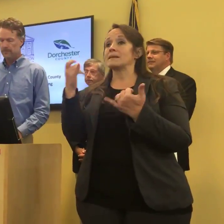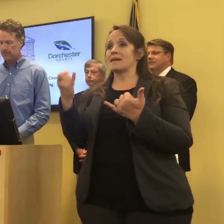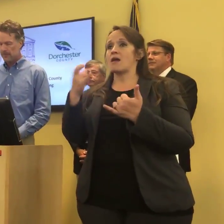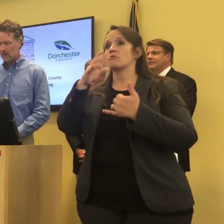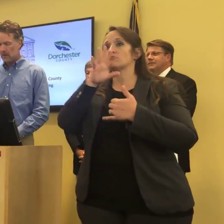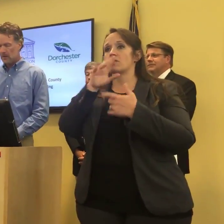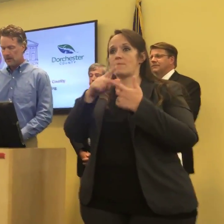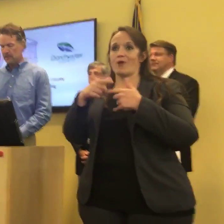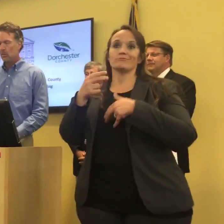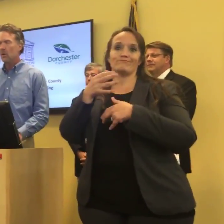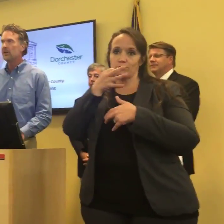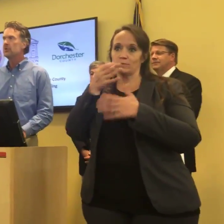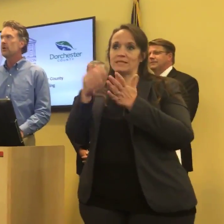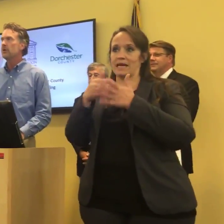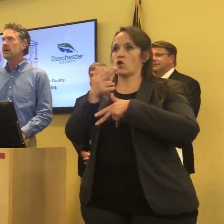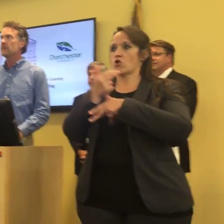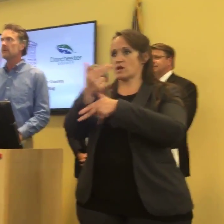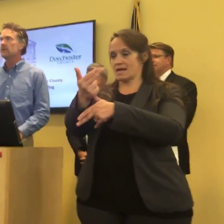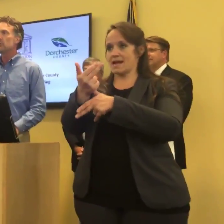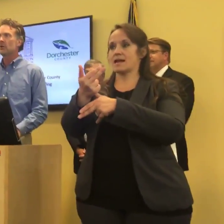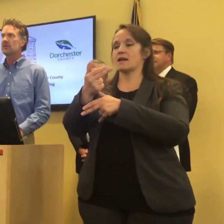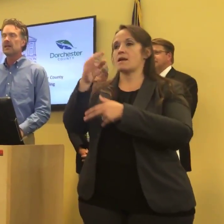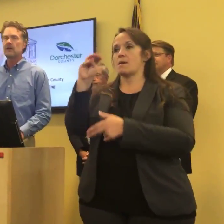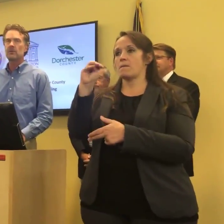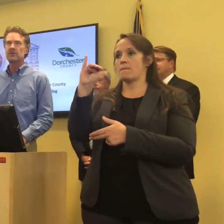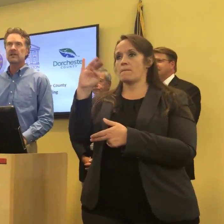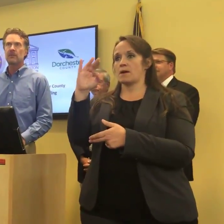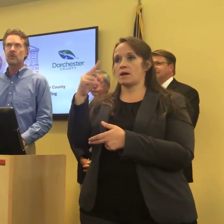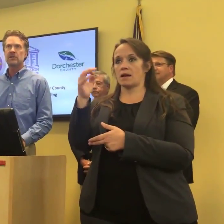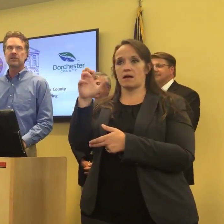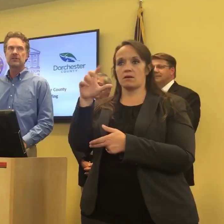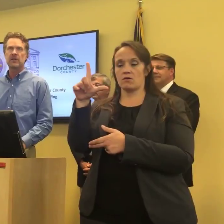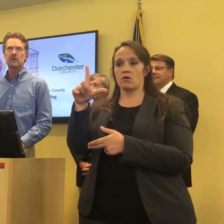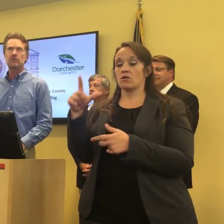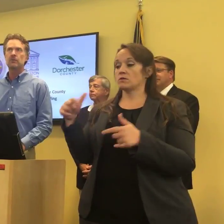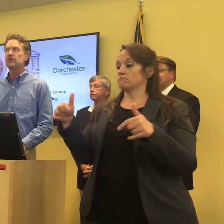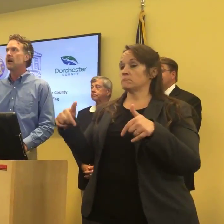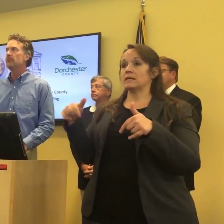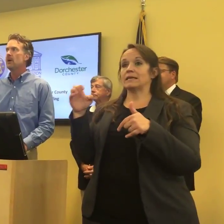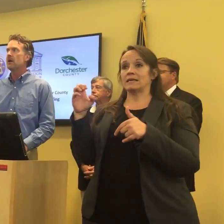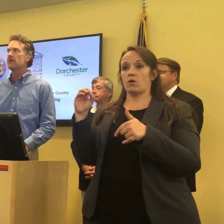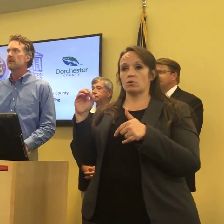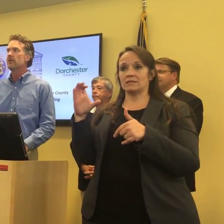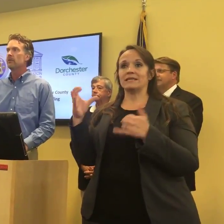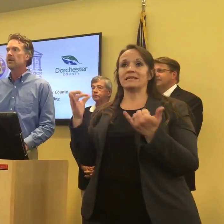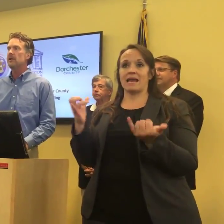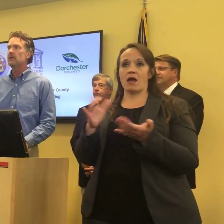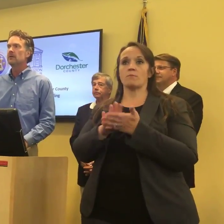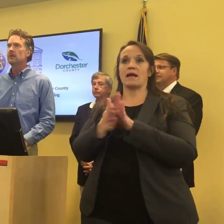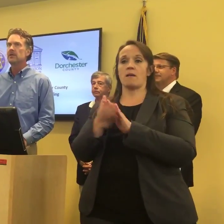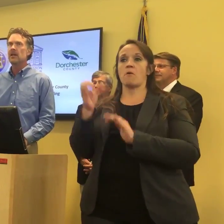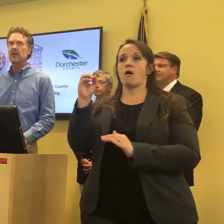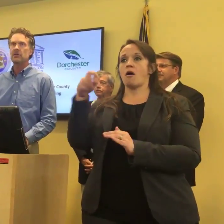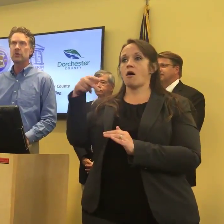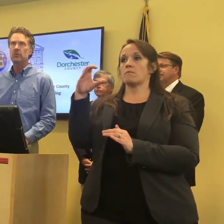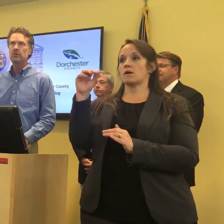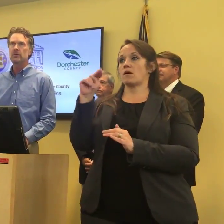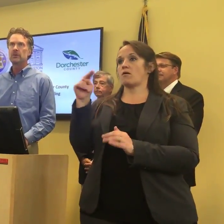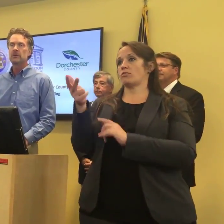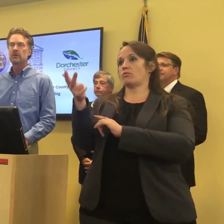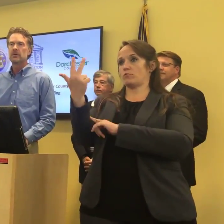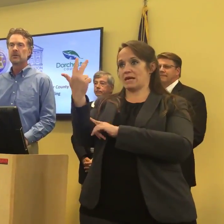Michael. Want to let you know that the Charleston County Emergency Operations Center moved to OpCon 3 today at